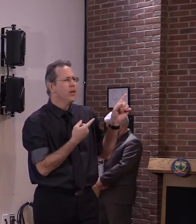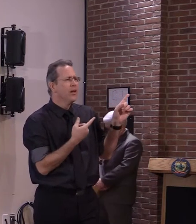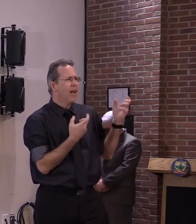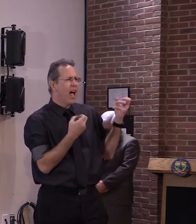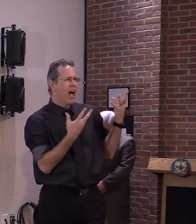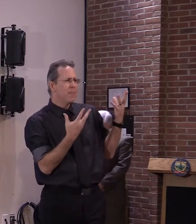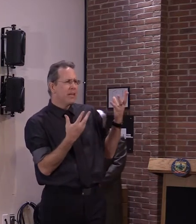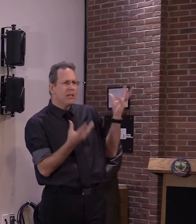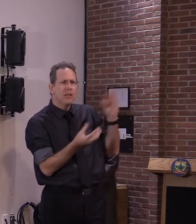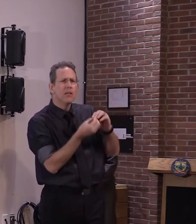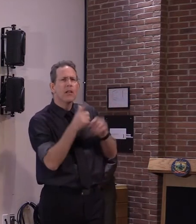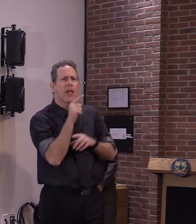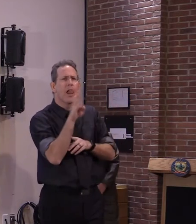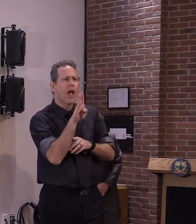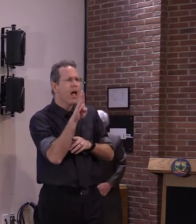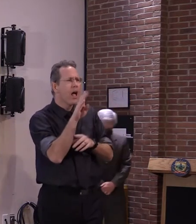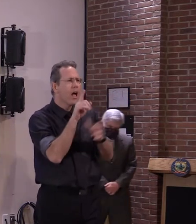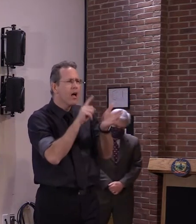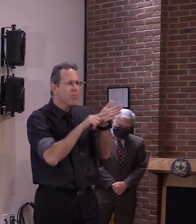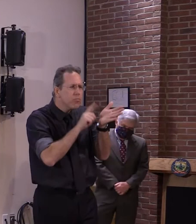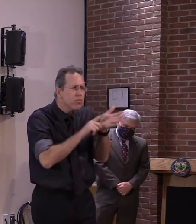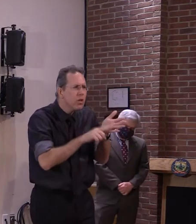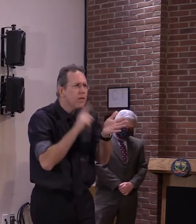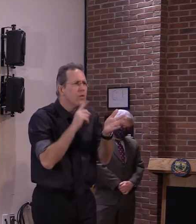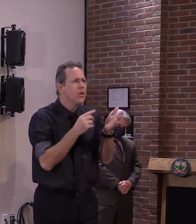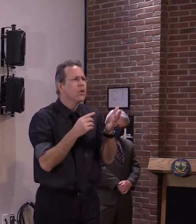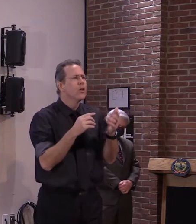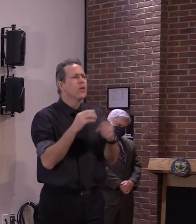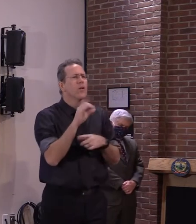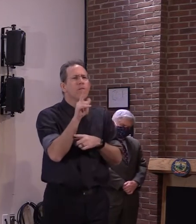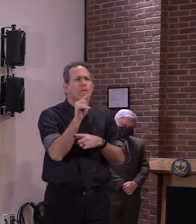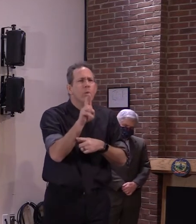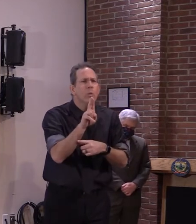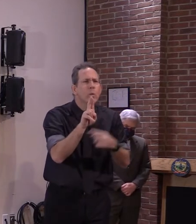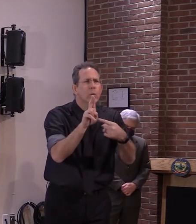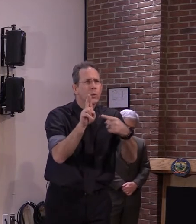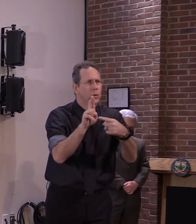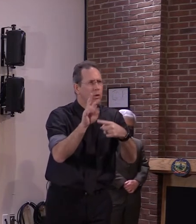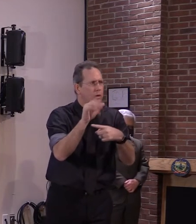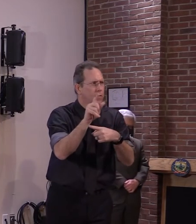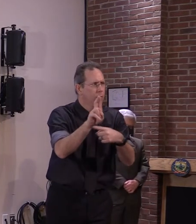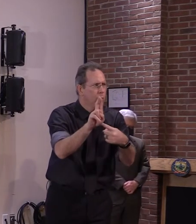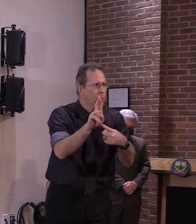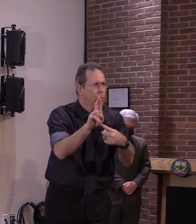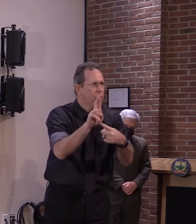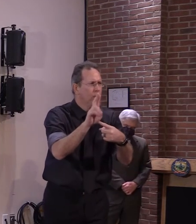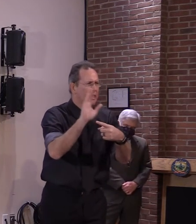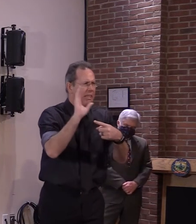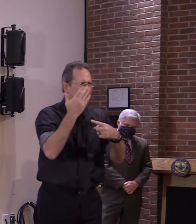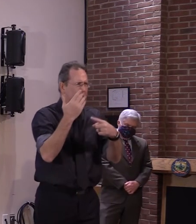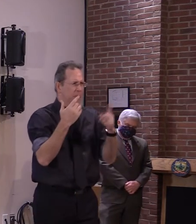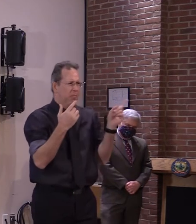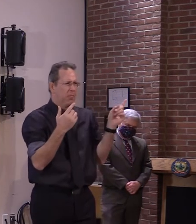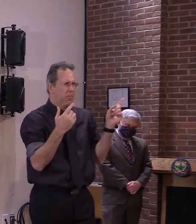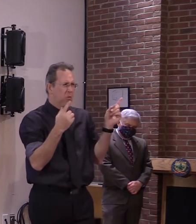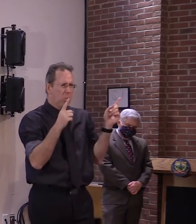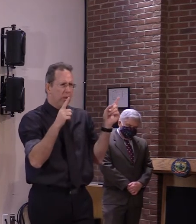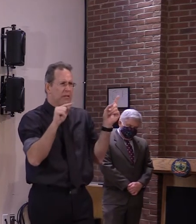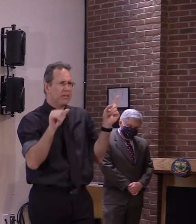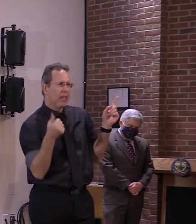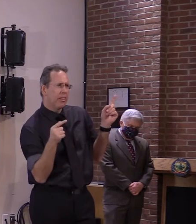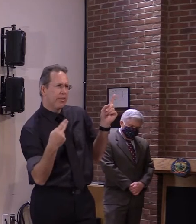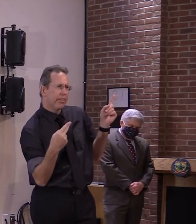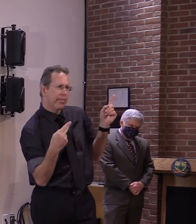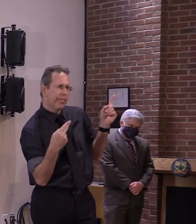is about one one-tenth of one percent and they've noticed this like